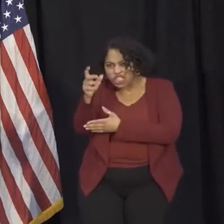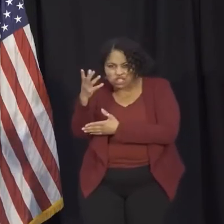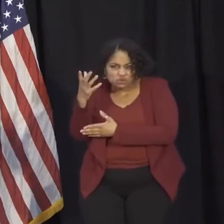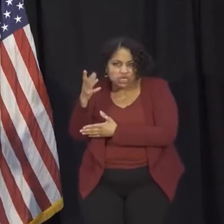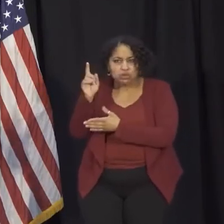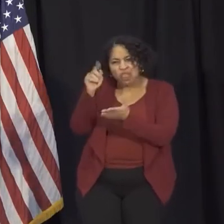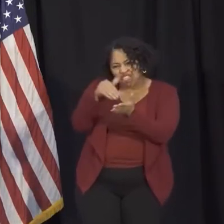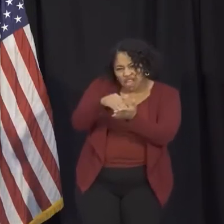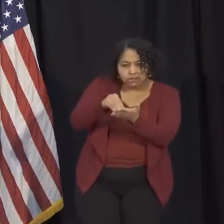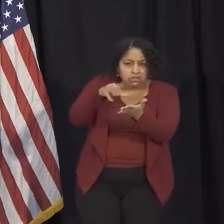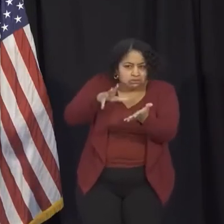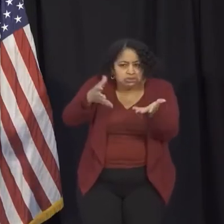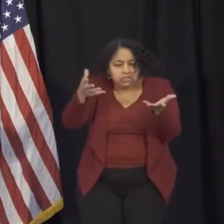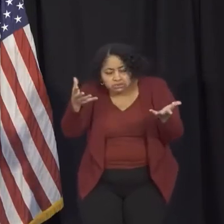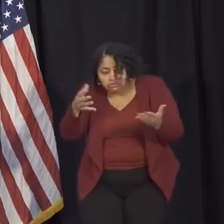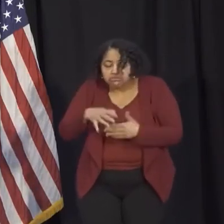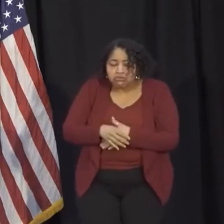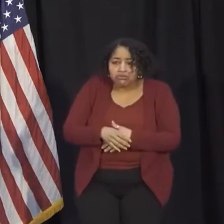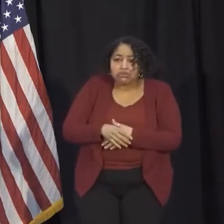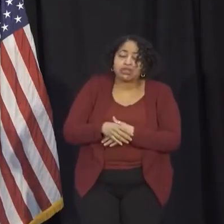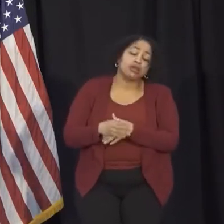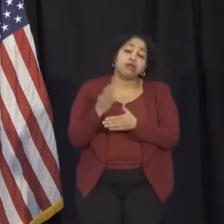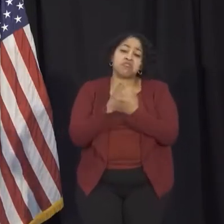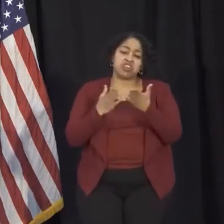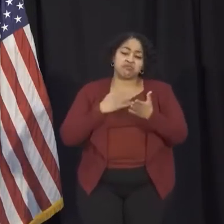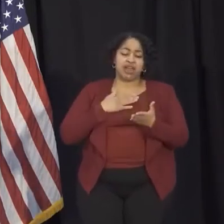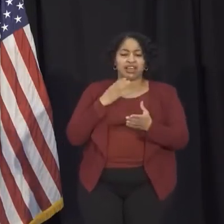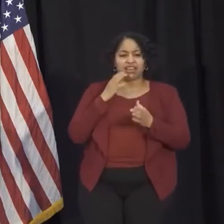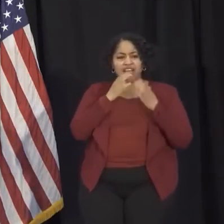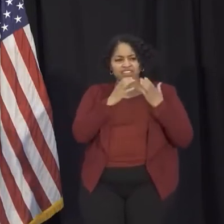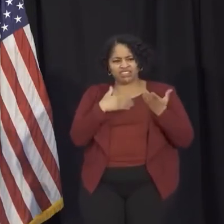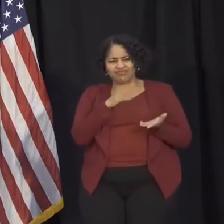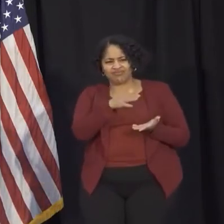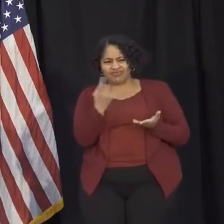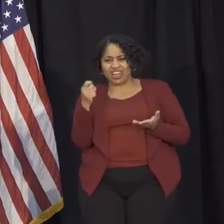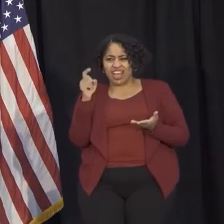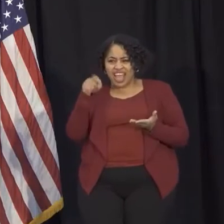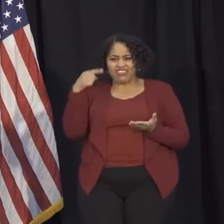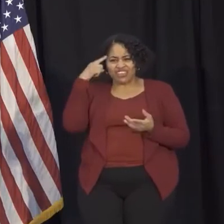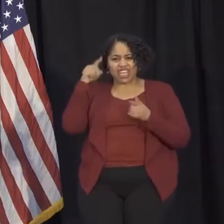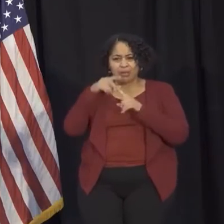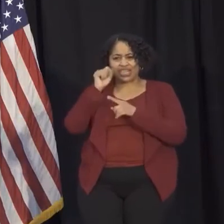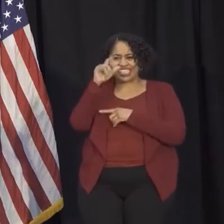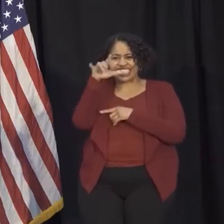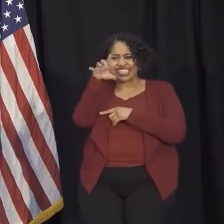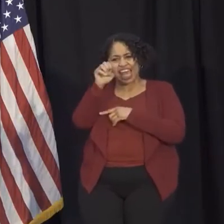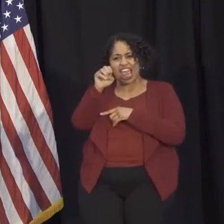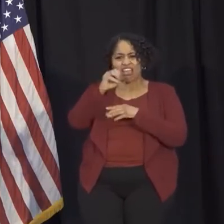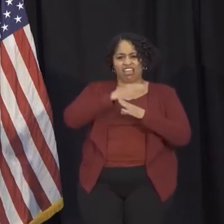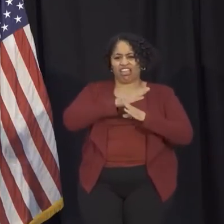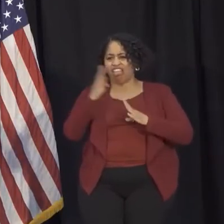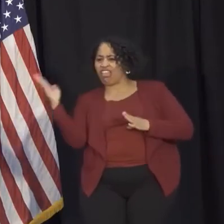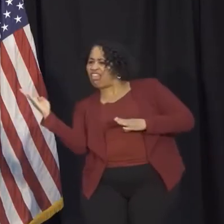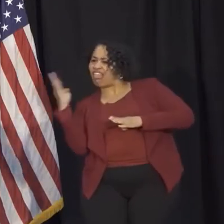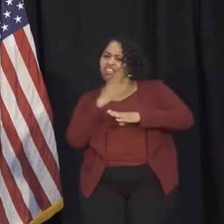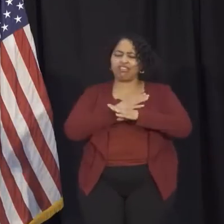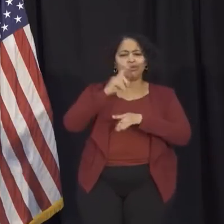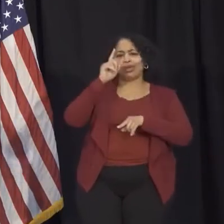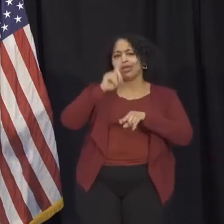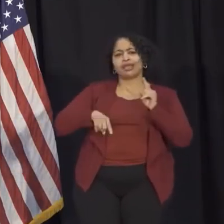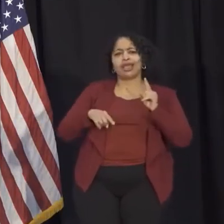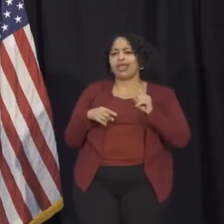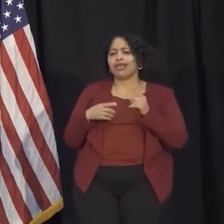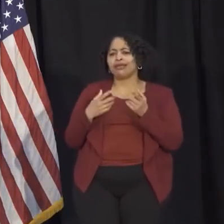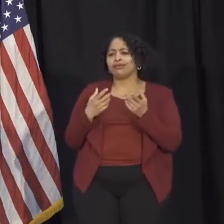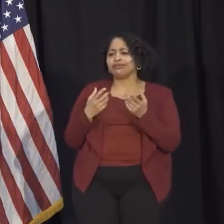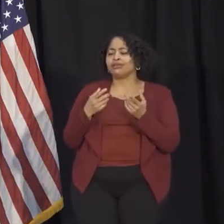100, 1,000 students. And part of my conversation was we have to think about scale. We can't perpetuate the